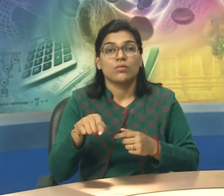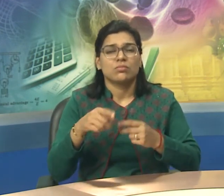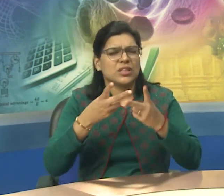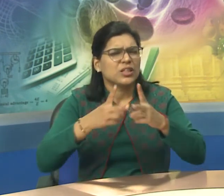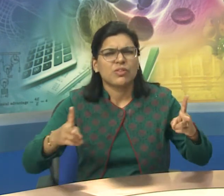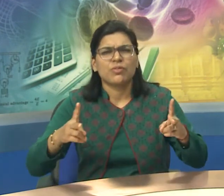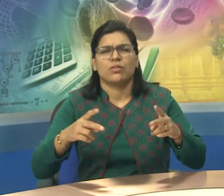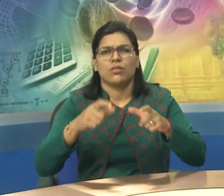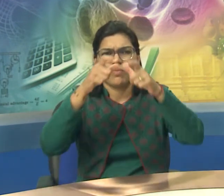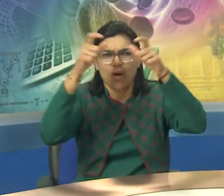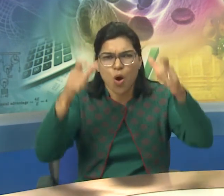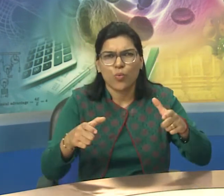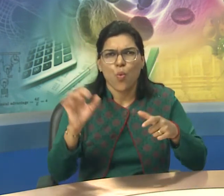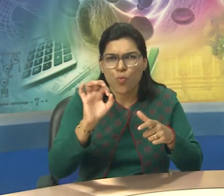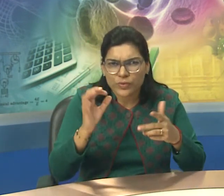Tremendous risk